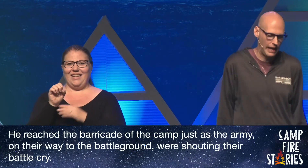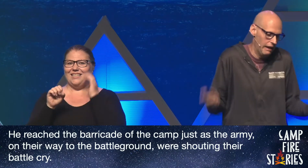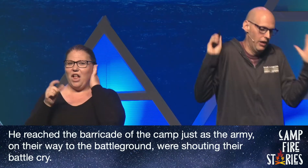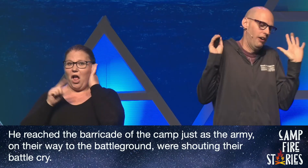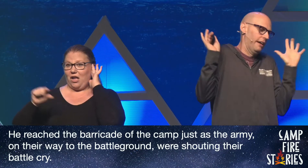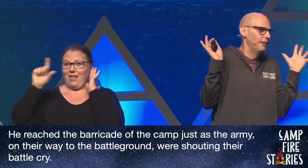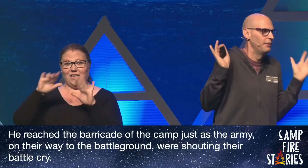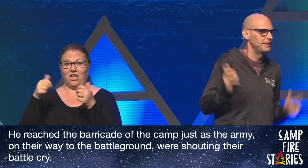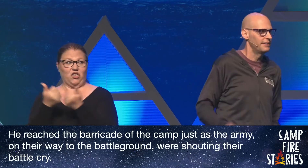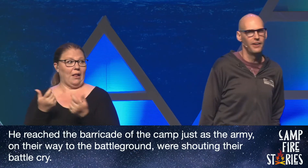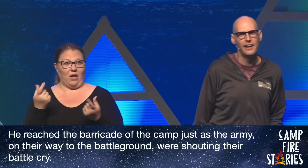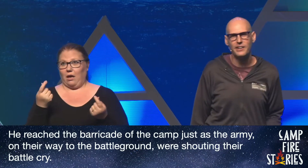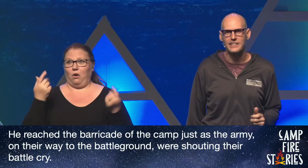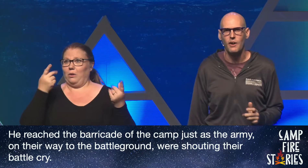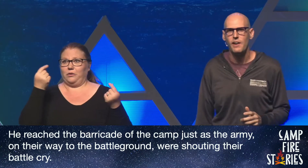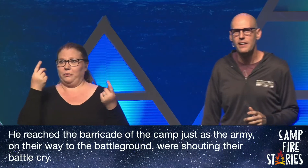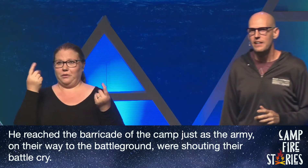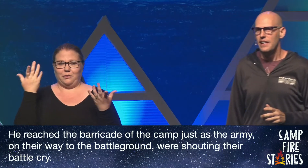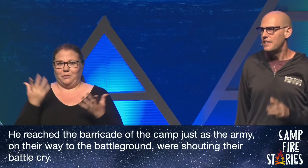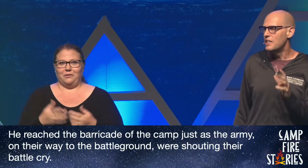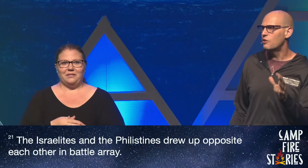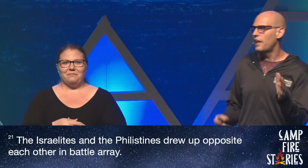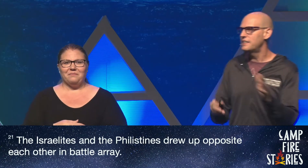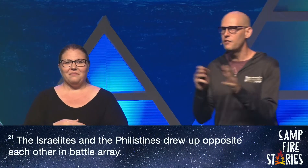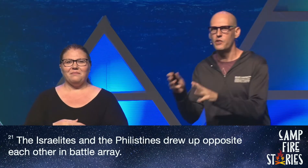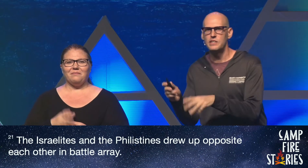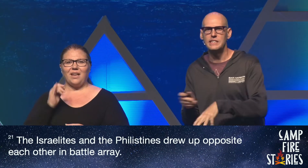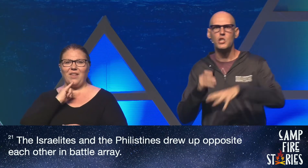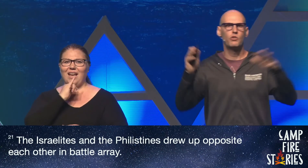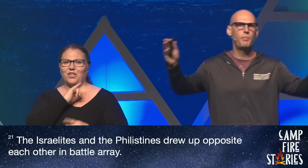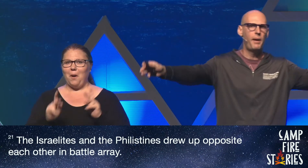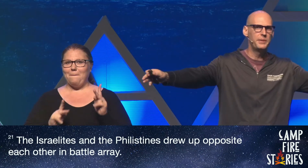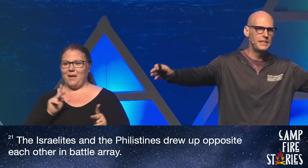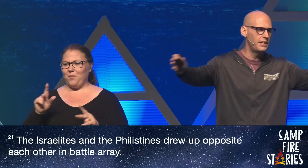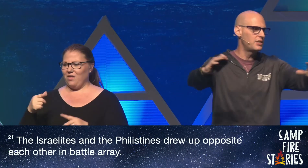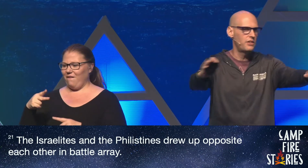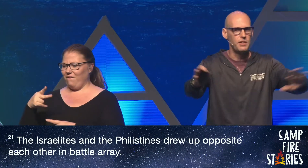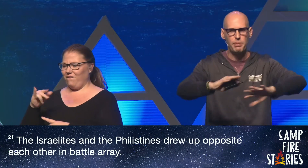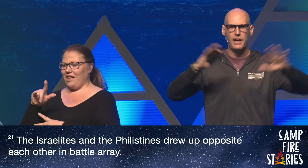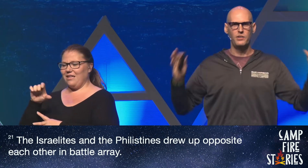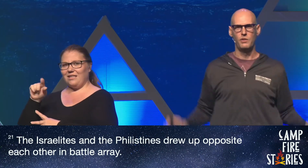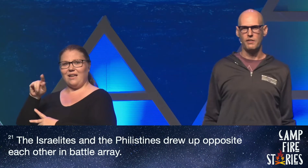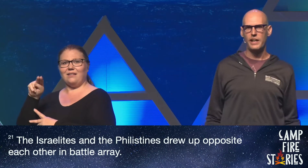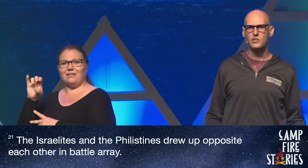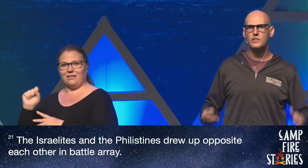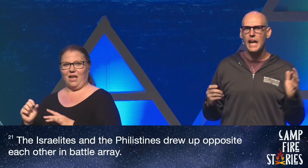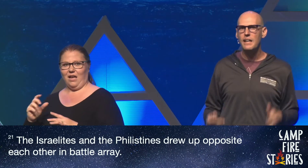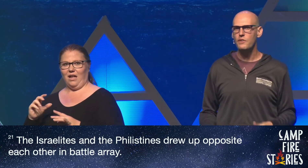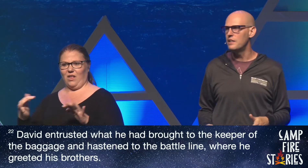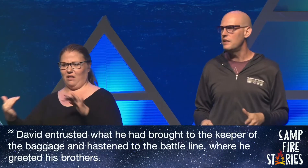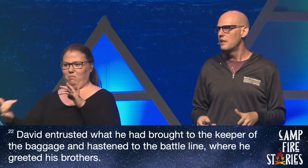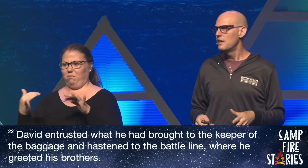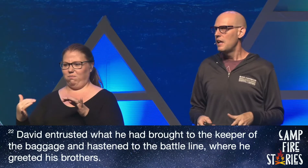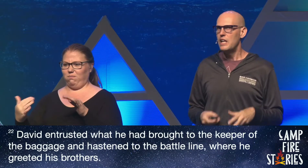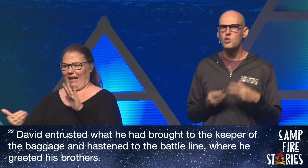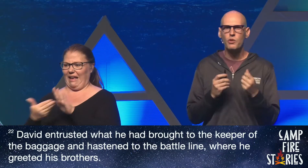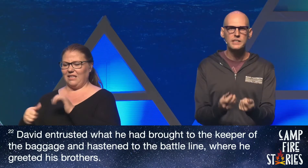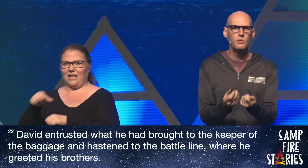They're like, I don't know what to do, all right? Okay, so the Israelites and the Philistines, they drew up opposite on each other in battle array, right? So